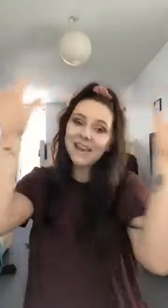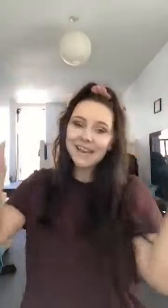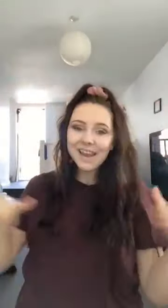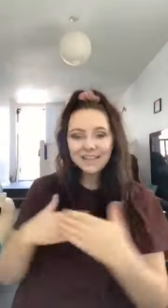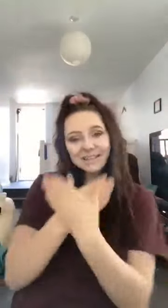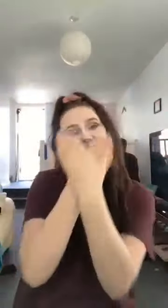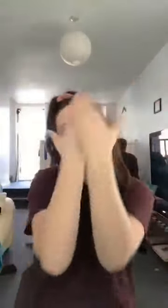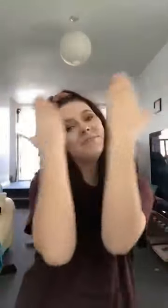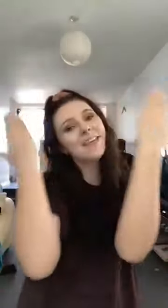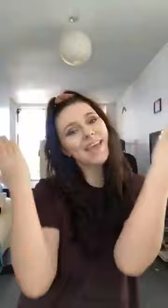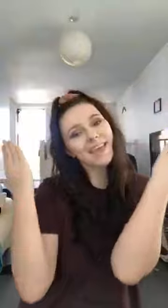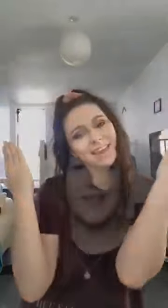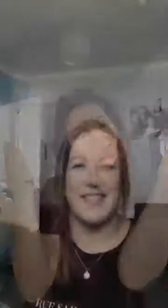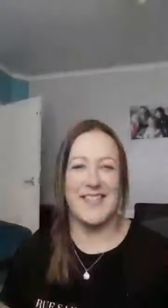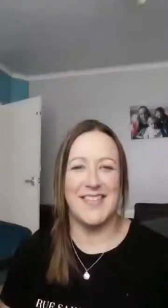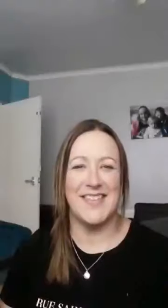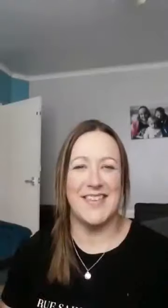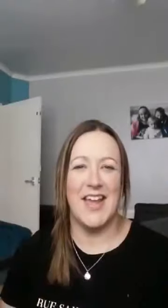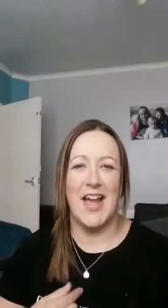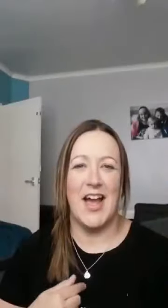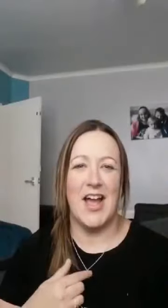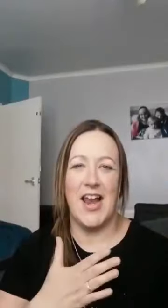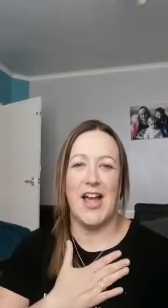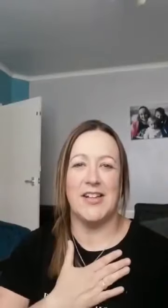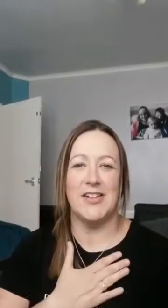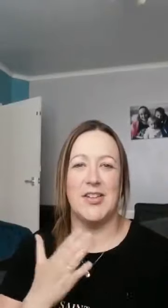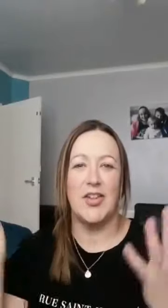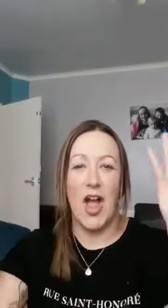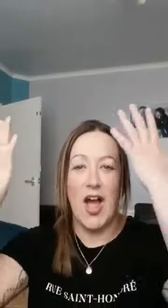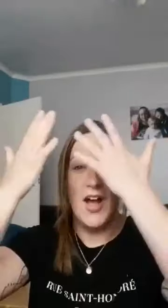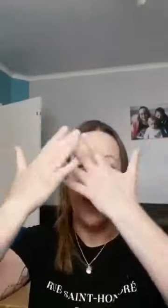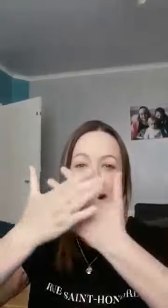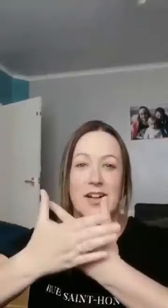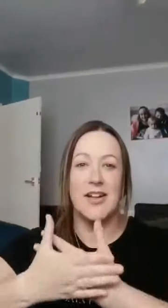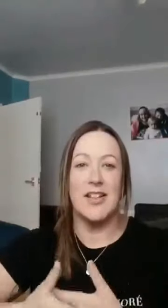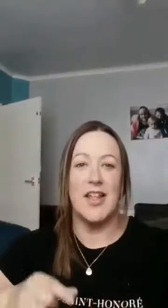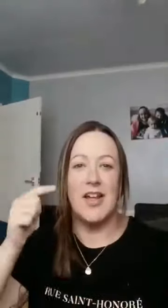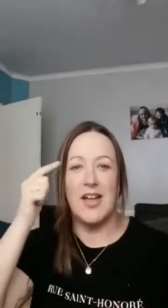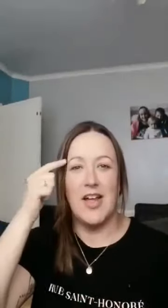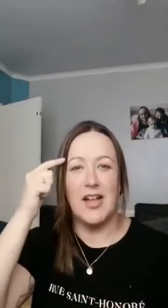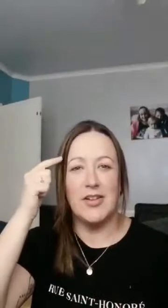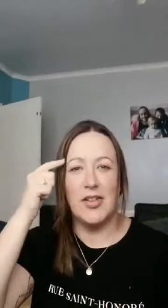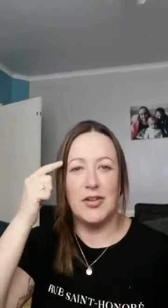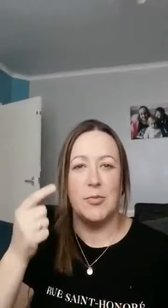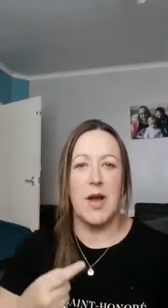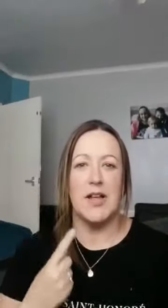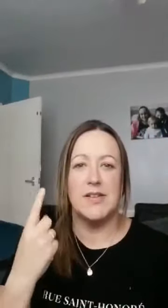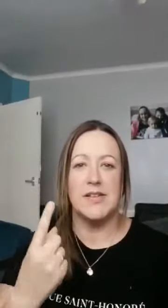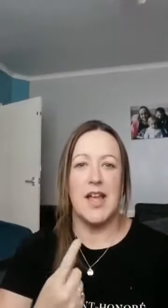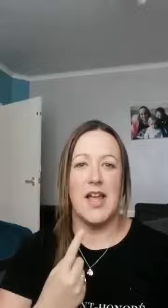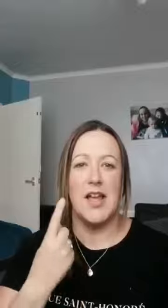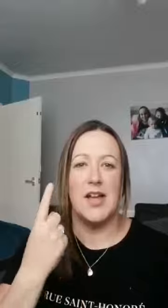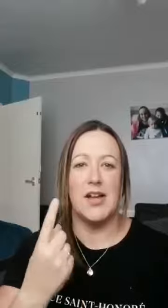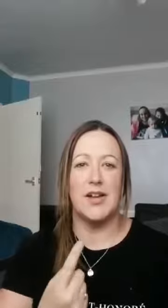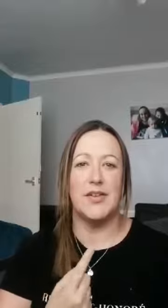brightness of deep I like the dark And I think to myself